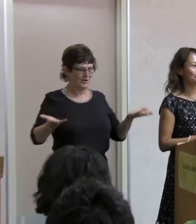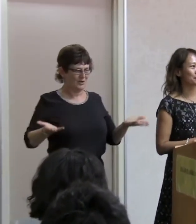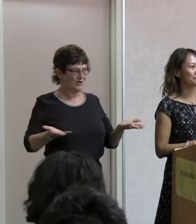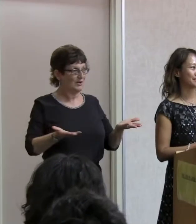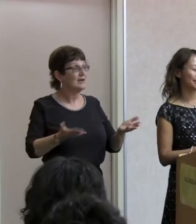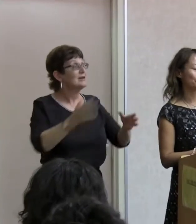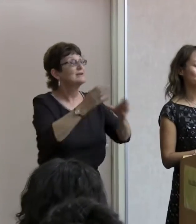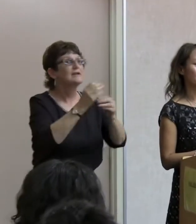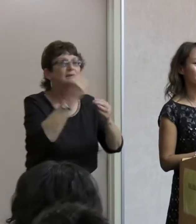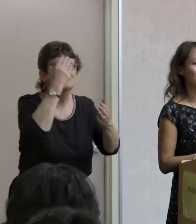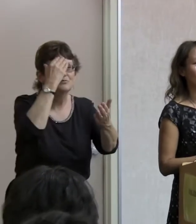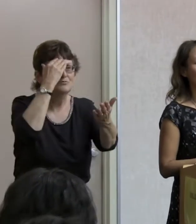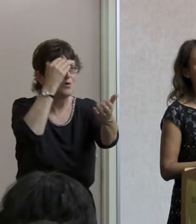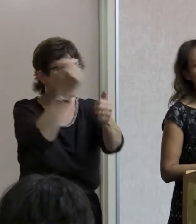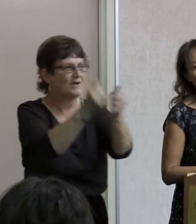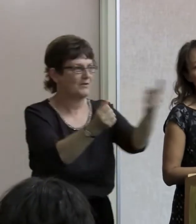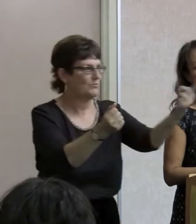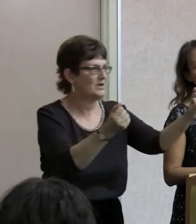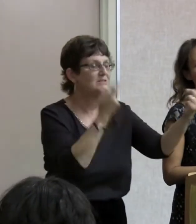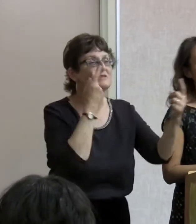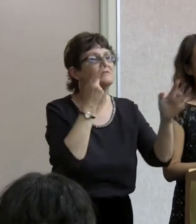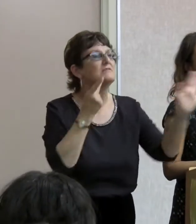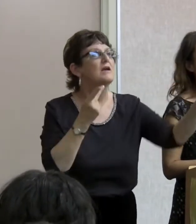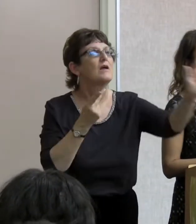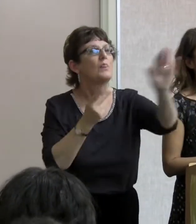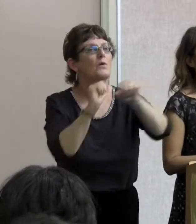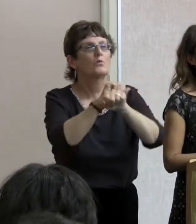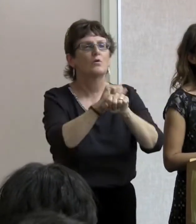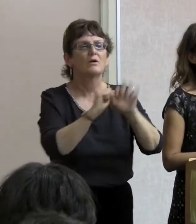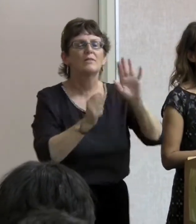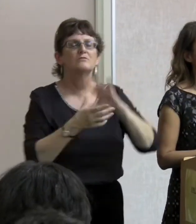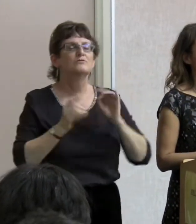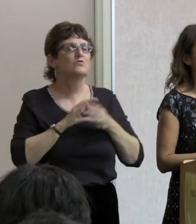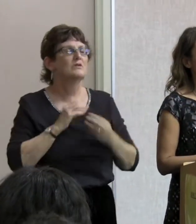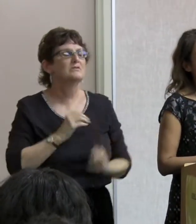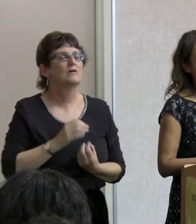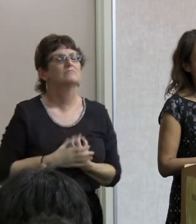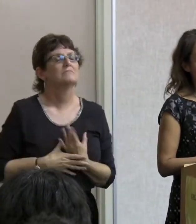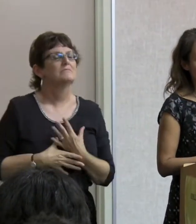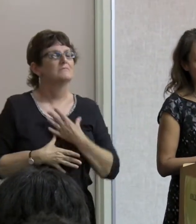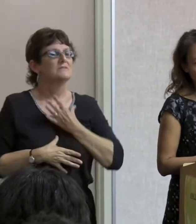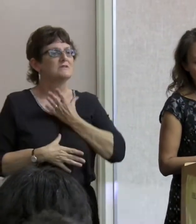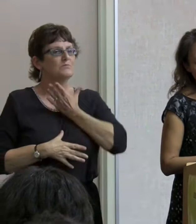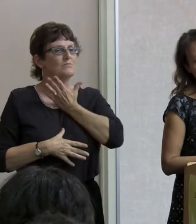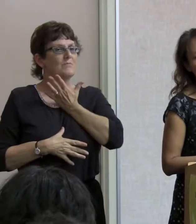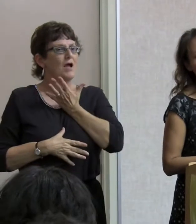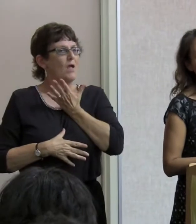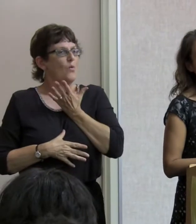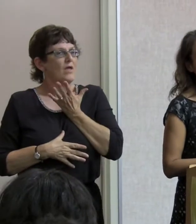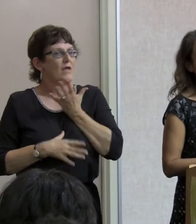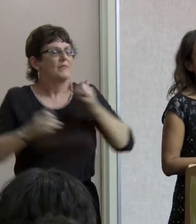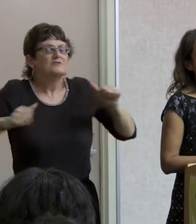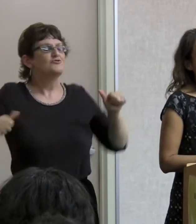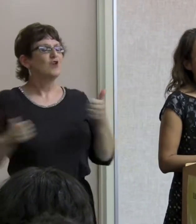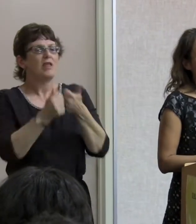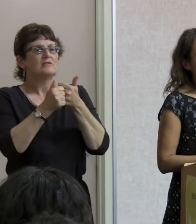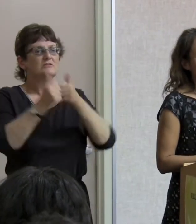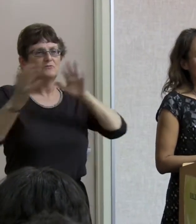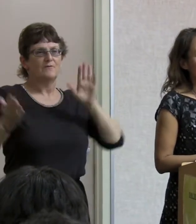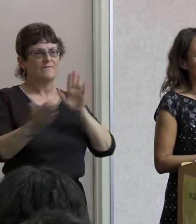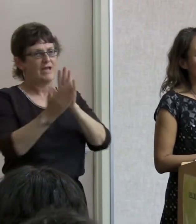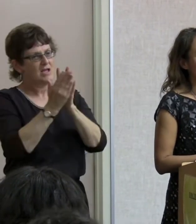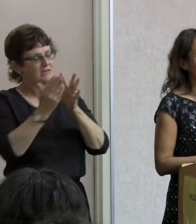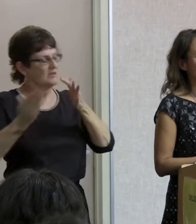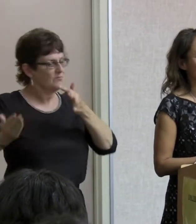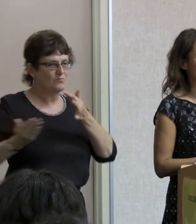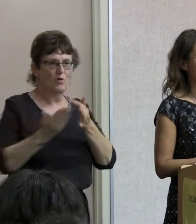Get to know them, see their work. All their stories are so inspiring, and the challenges that they have gone through. And